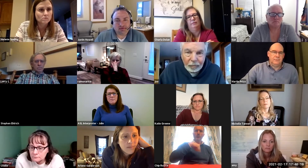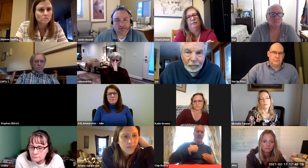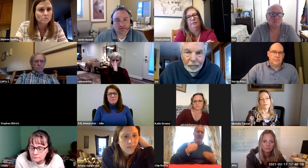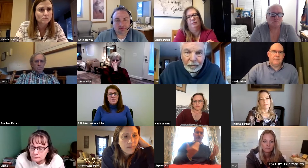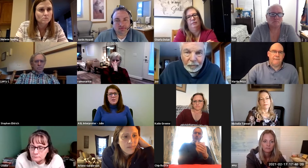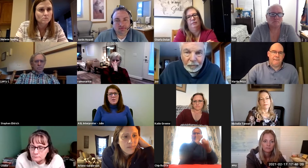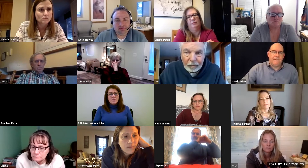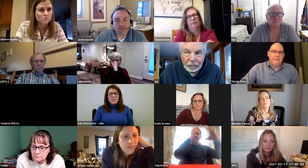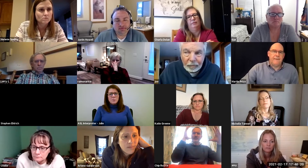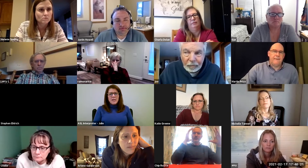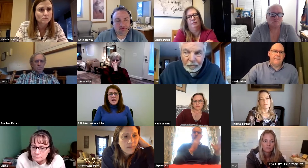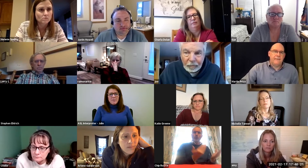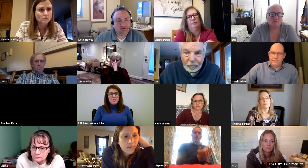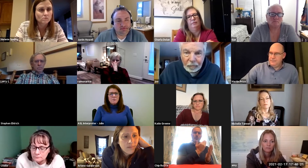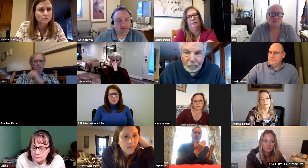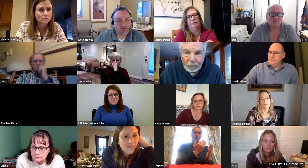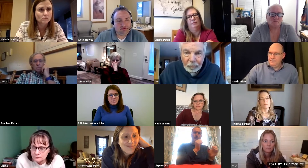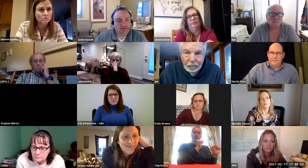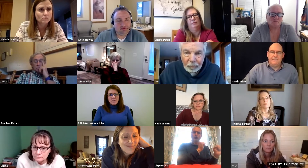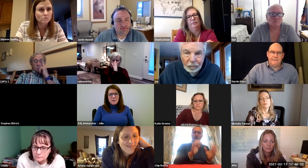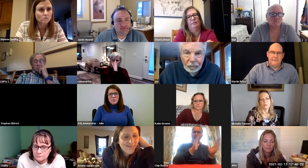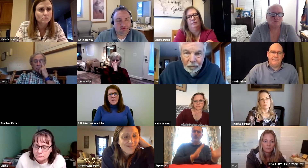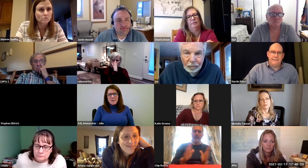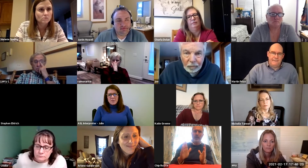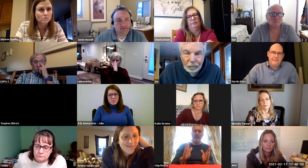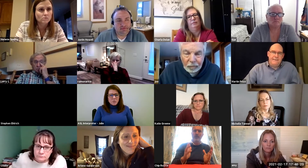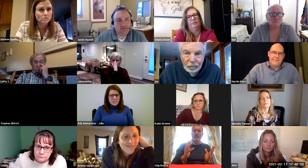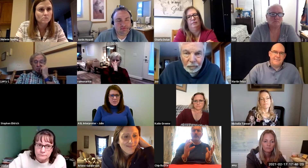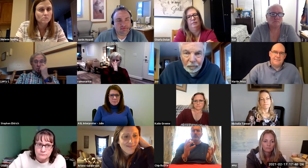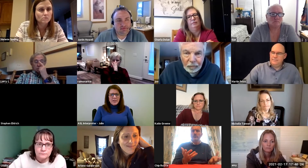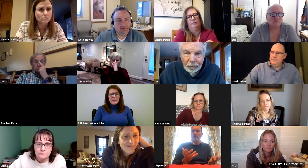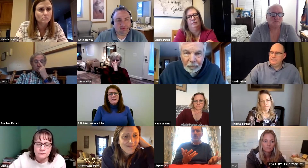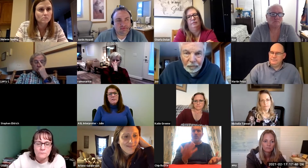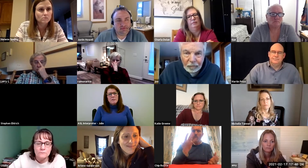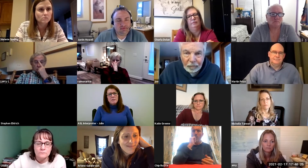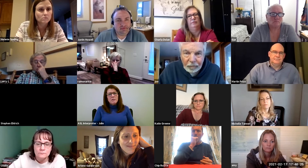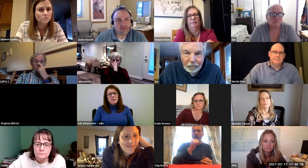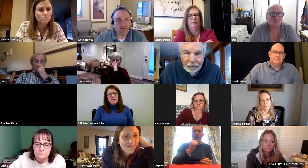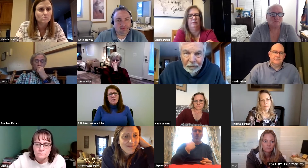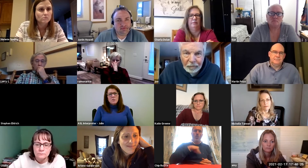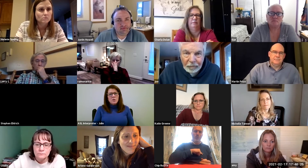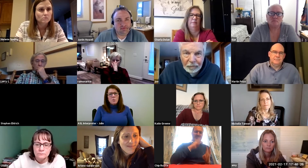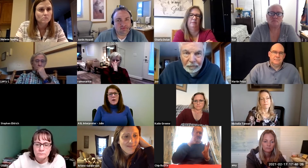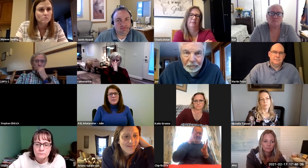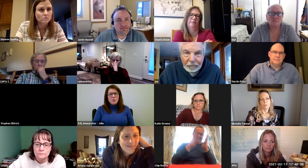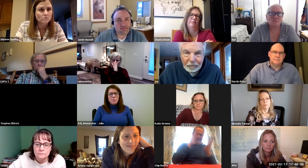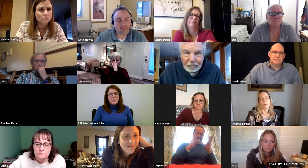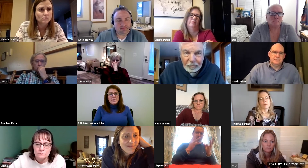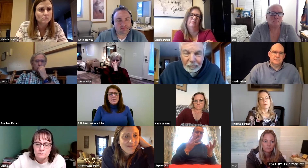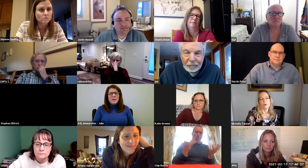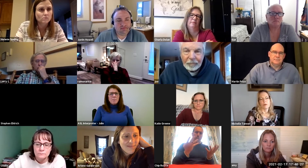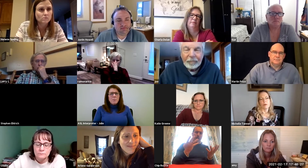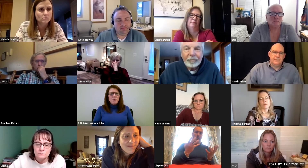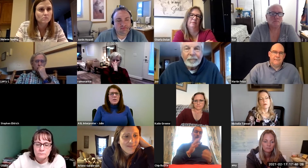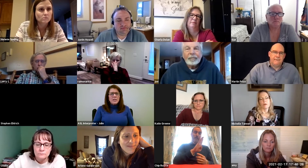needs because we have a new vision. We have a new strategic plan. So why don't